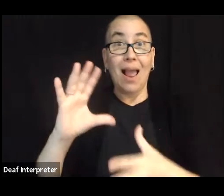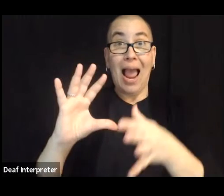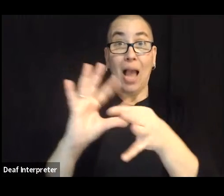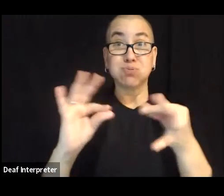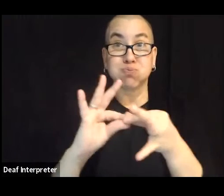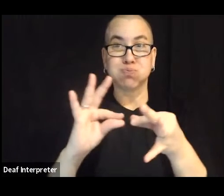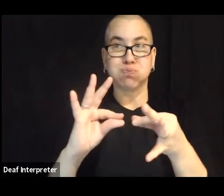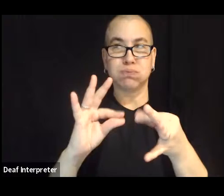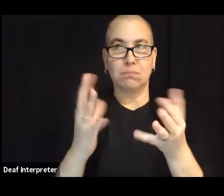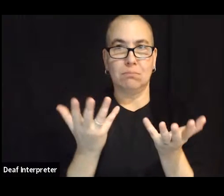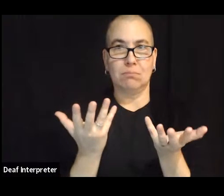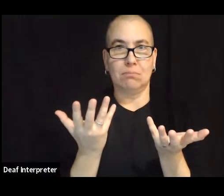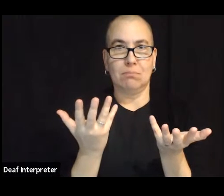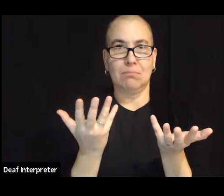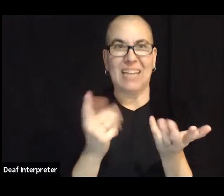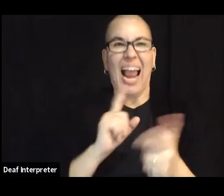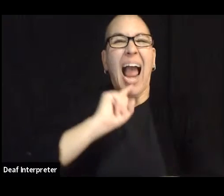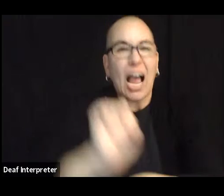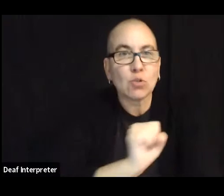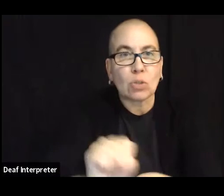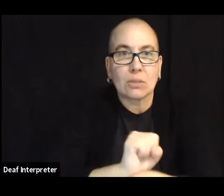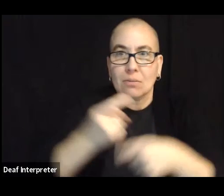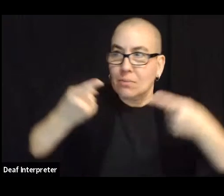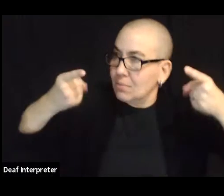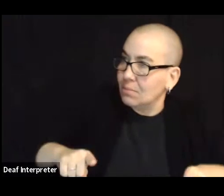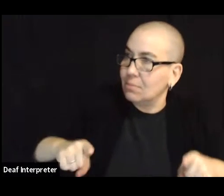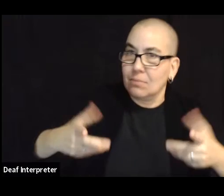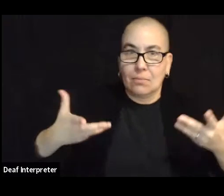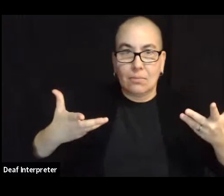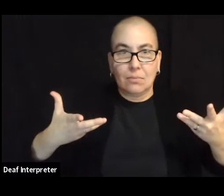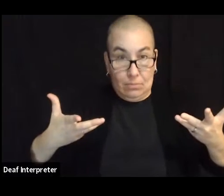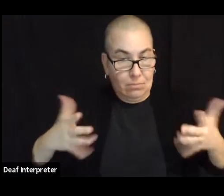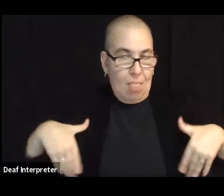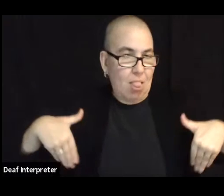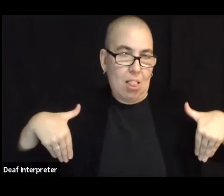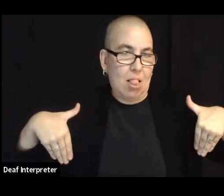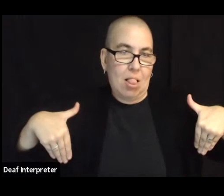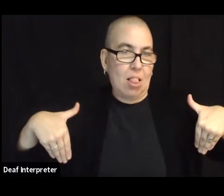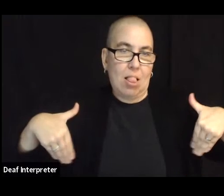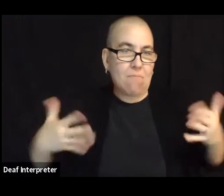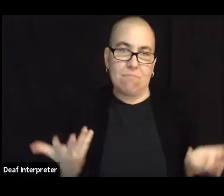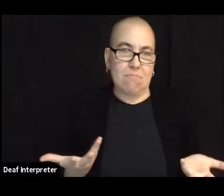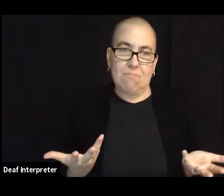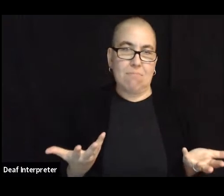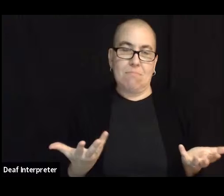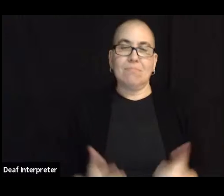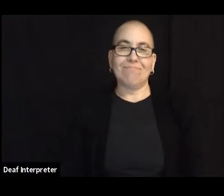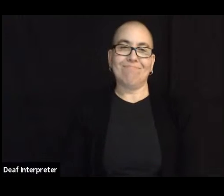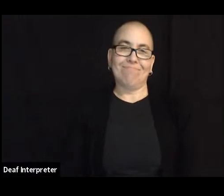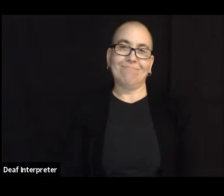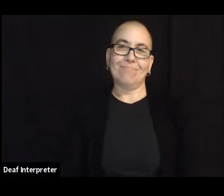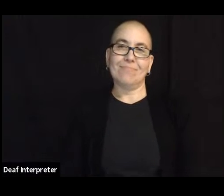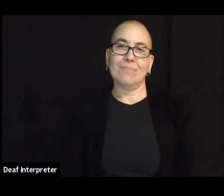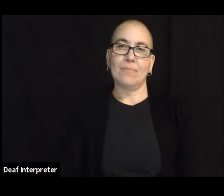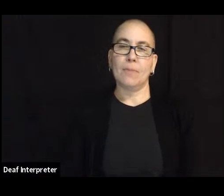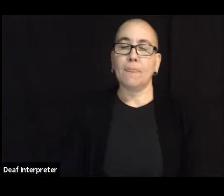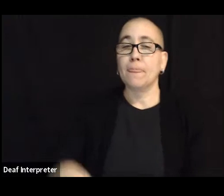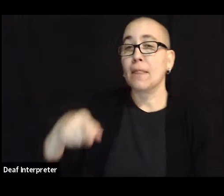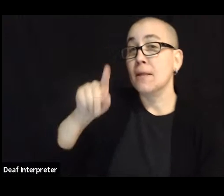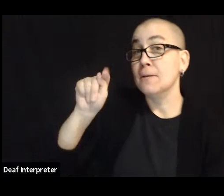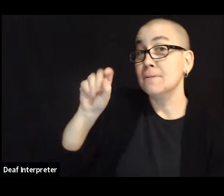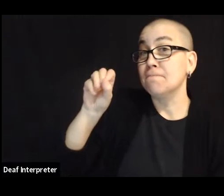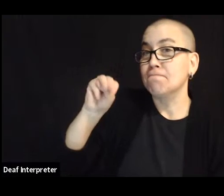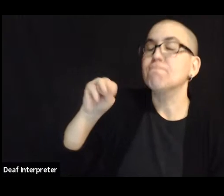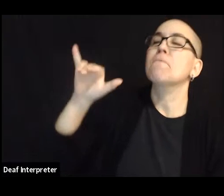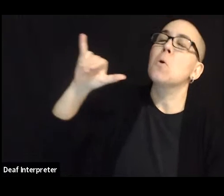in terms of information about additional vaccine to utilize. And two quick related follow-ups. Are vaccinations